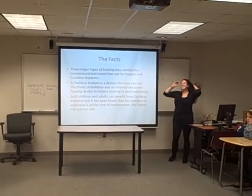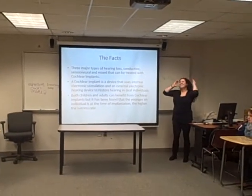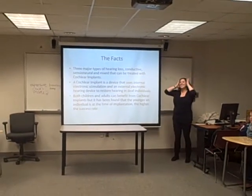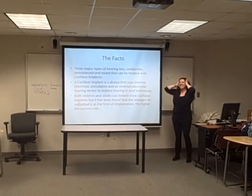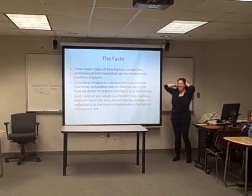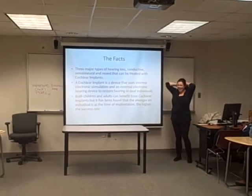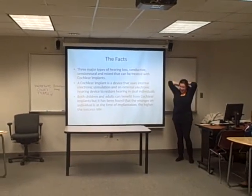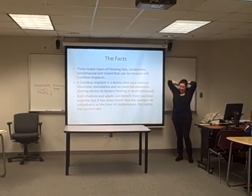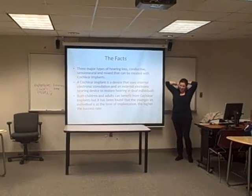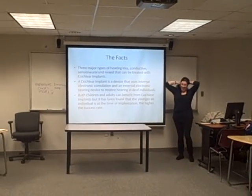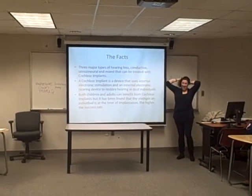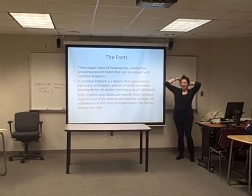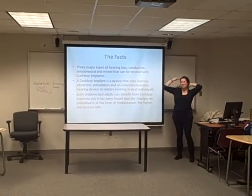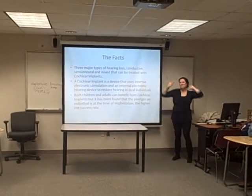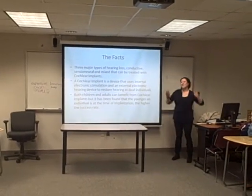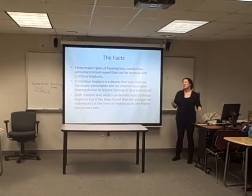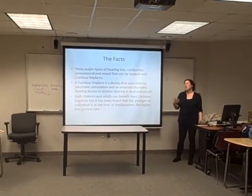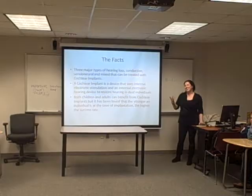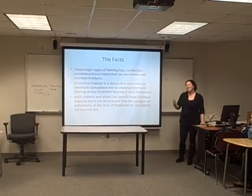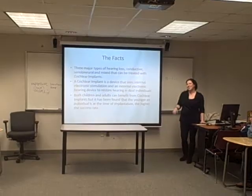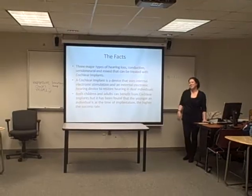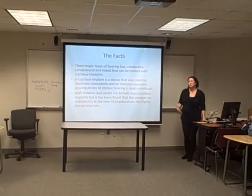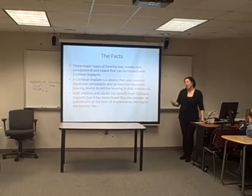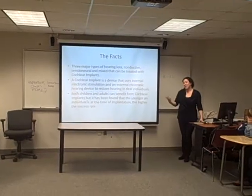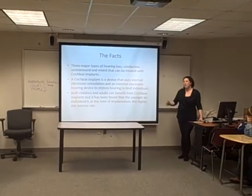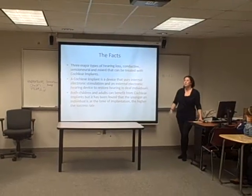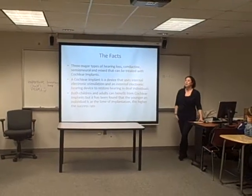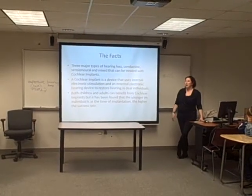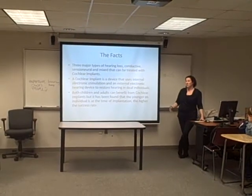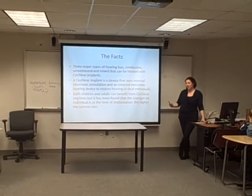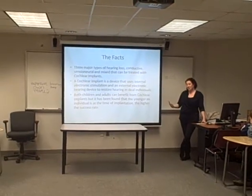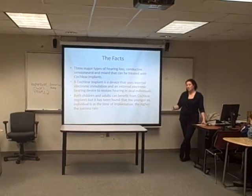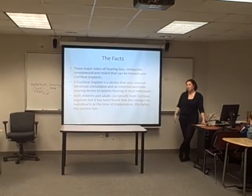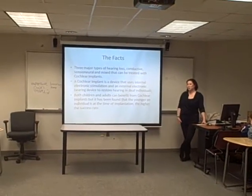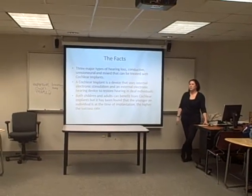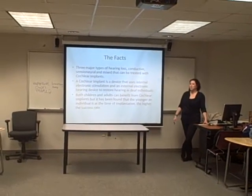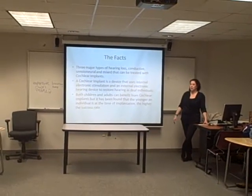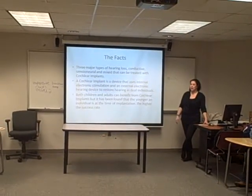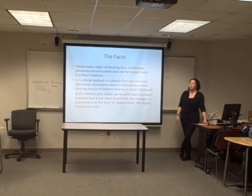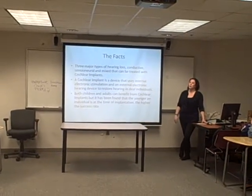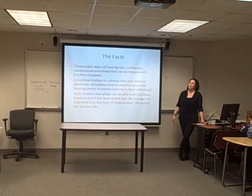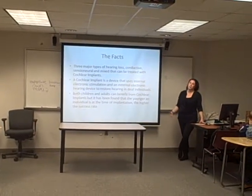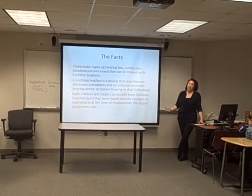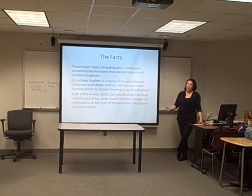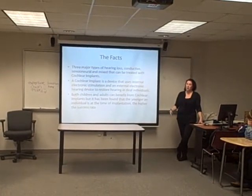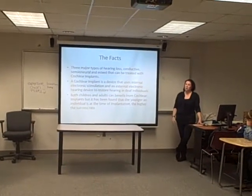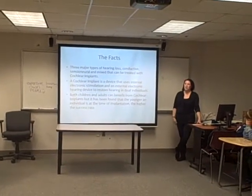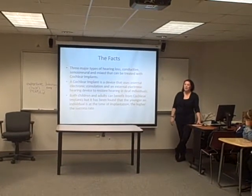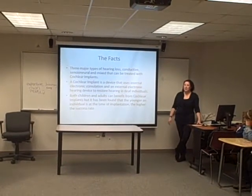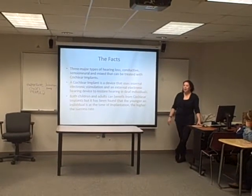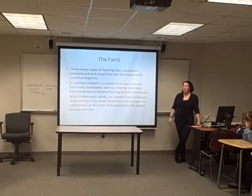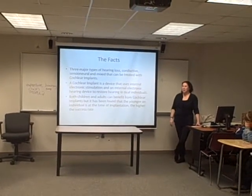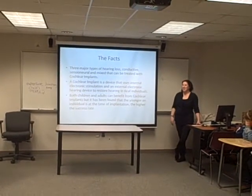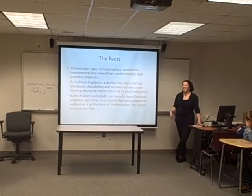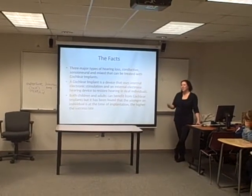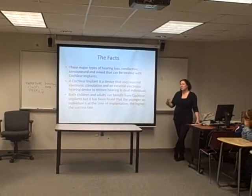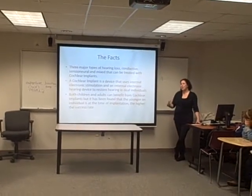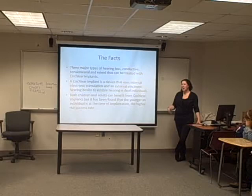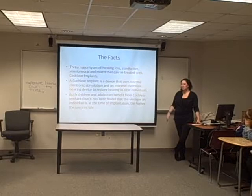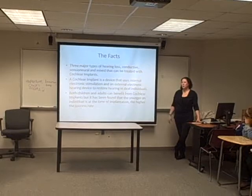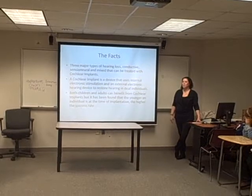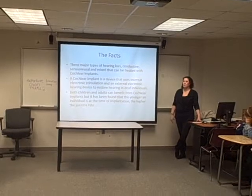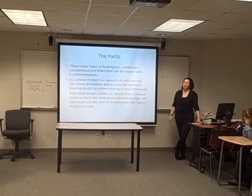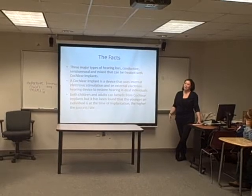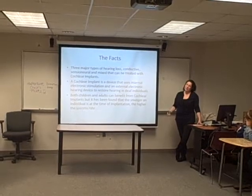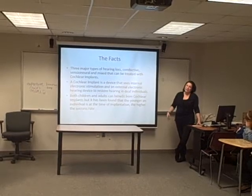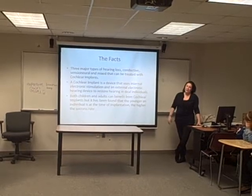question. They can't get wet. She takes it, well, anybody would have to take them off when they're swimming or in the bathtub. They're